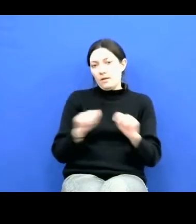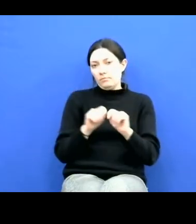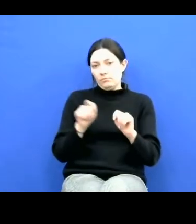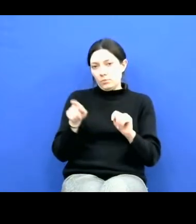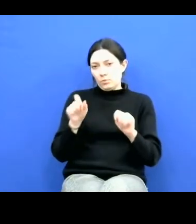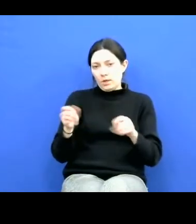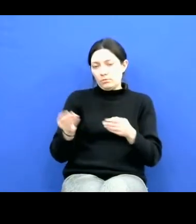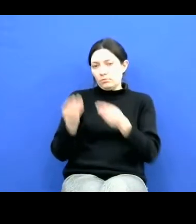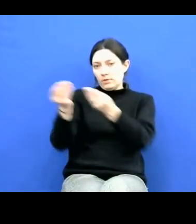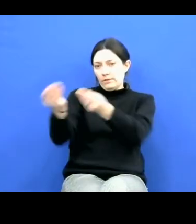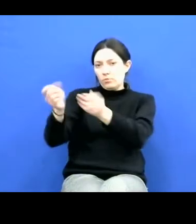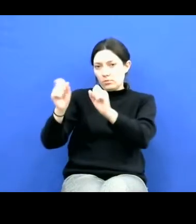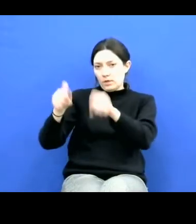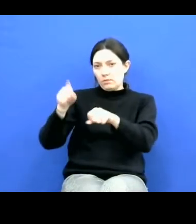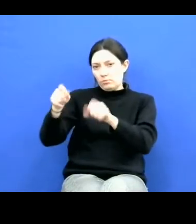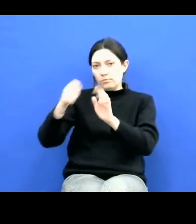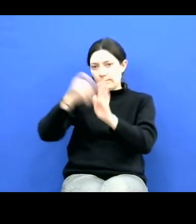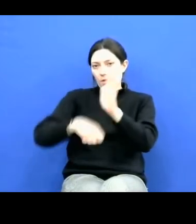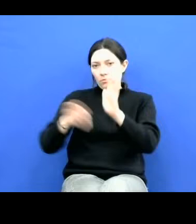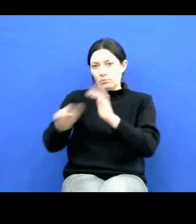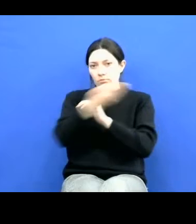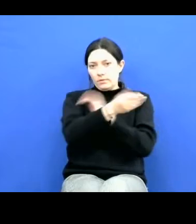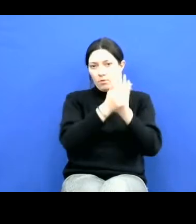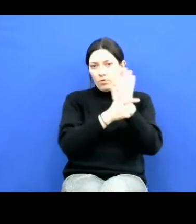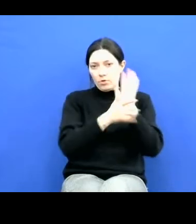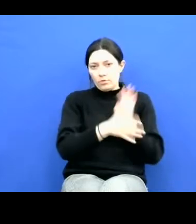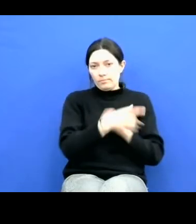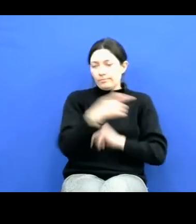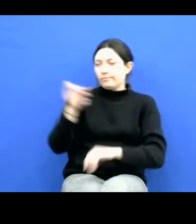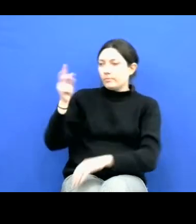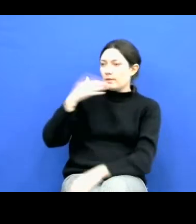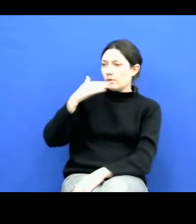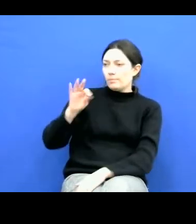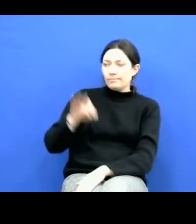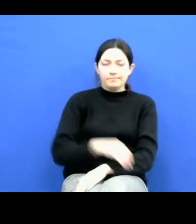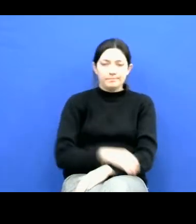can send you that one. Okay, great. Thank you.